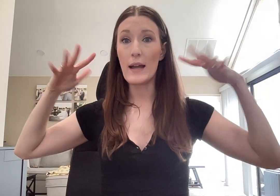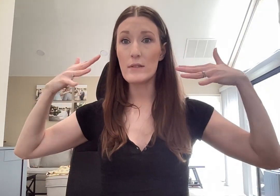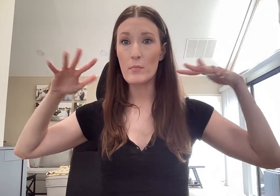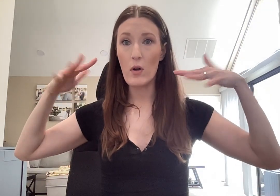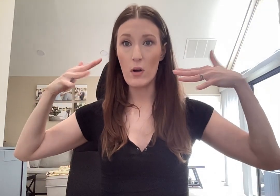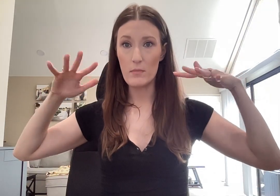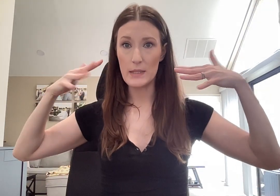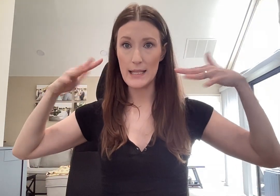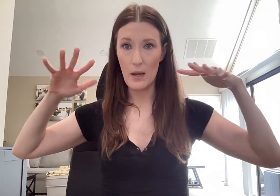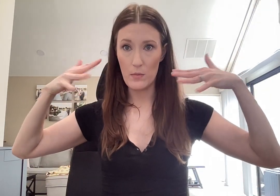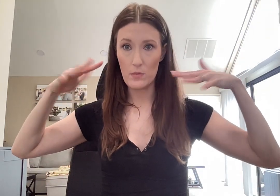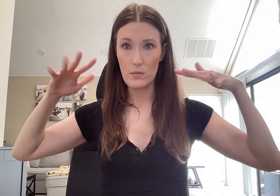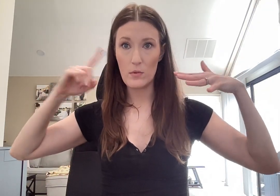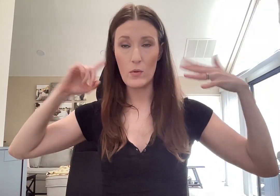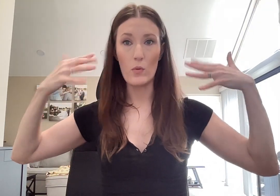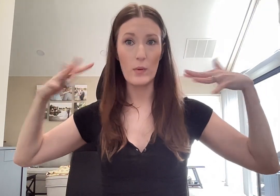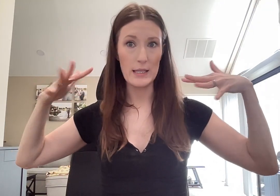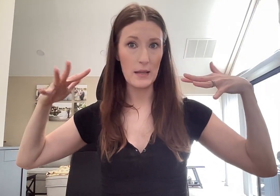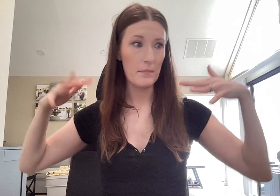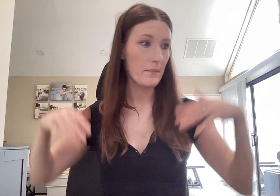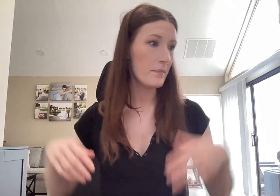5's palm down. Noisy.